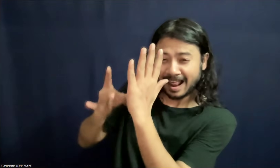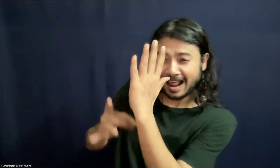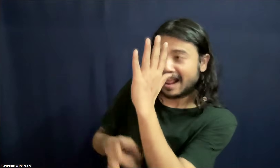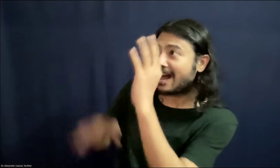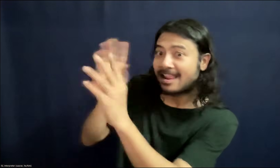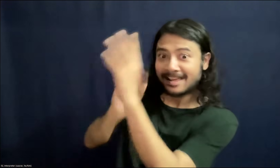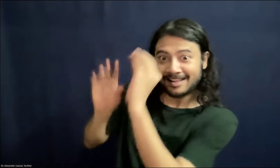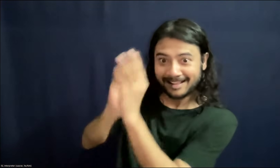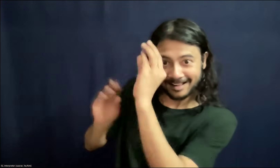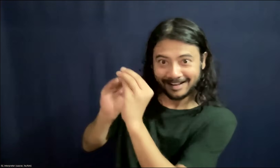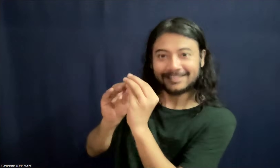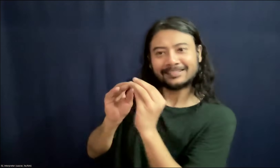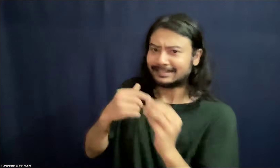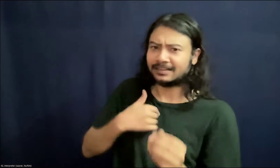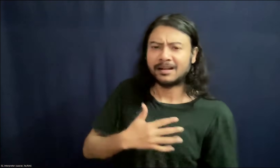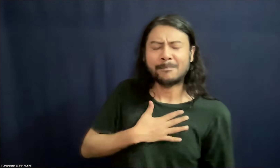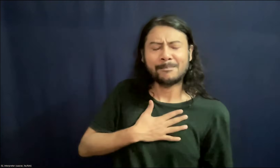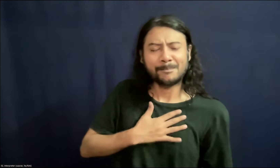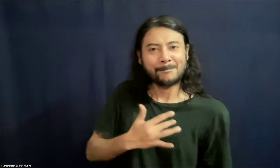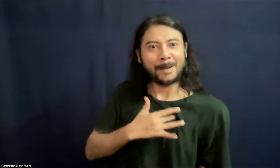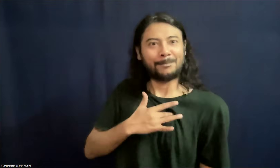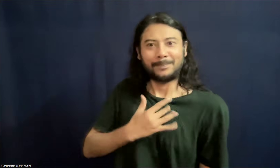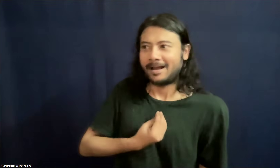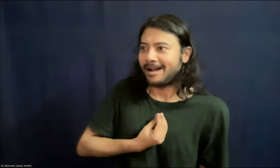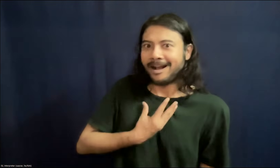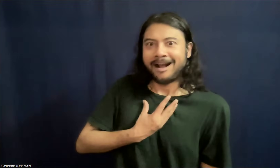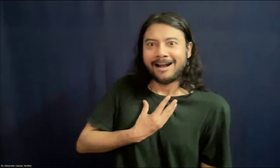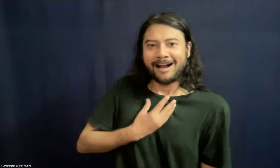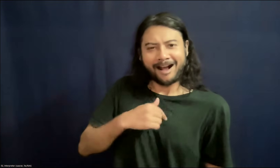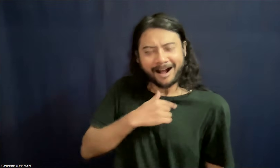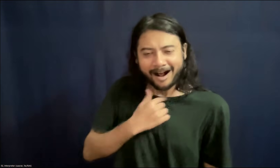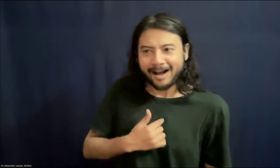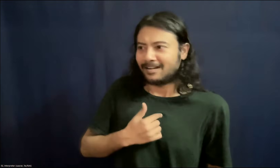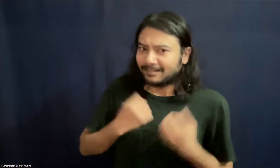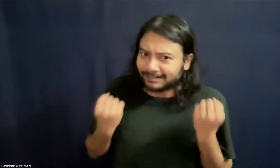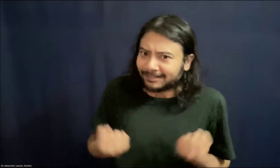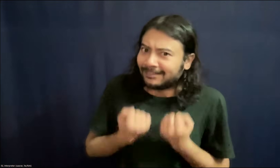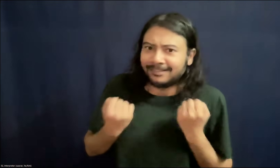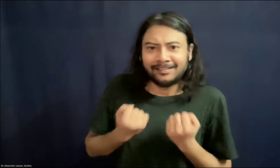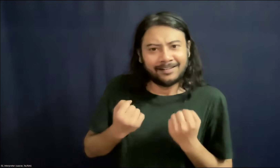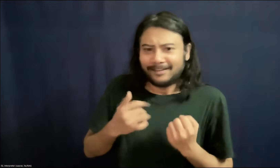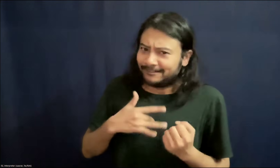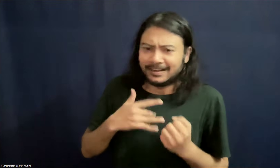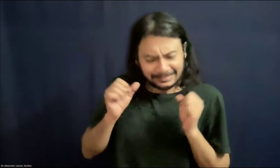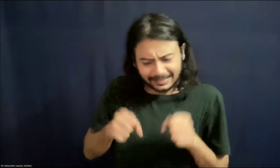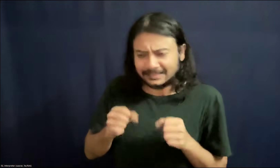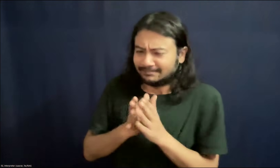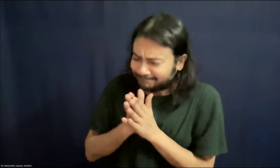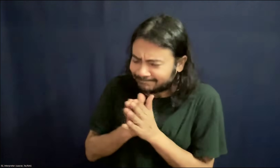worshipping Krishna with all one's heart, very enthusiastically, very eagerly, and very lovingly.